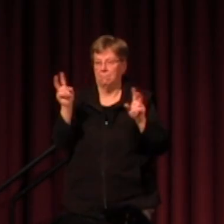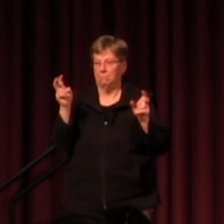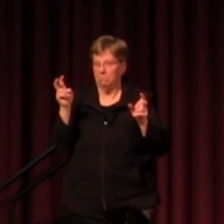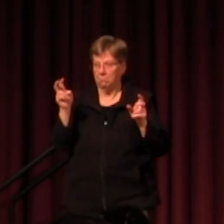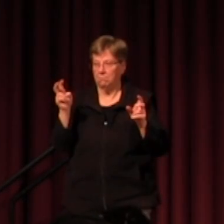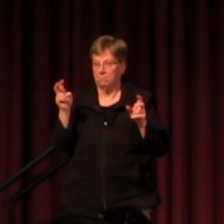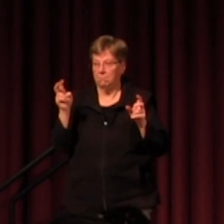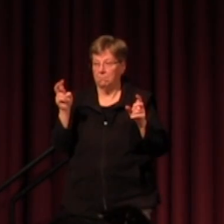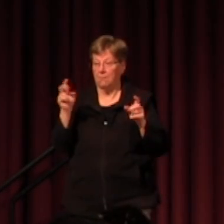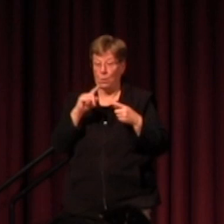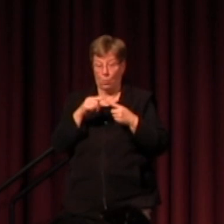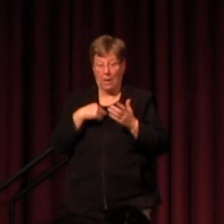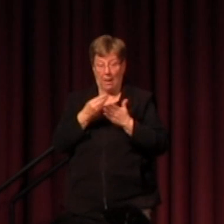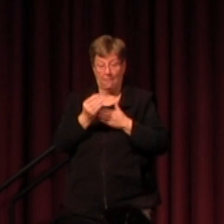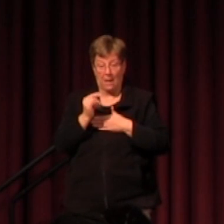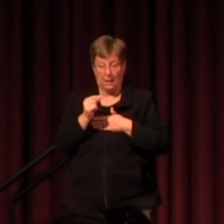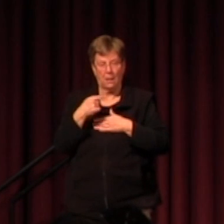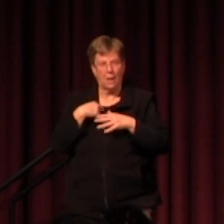in, they get some say-so.